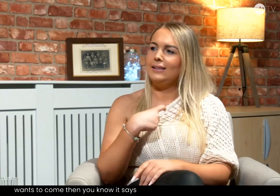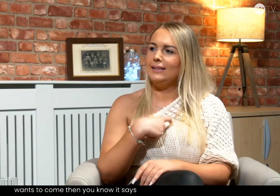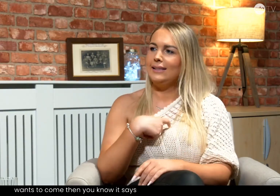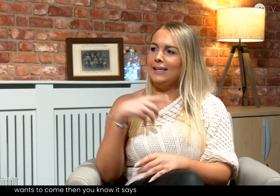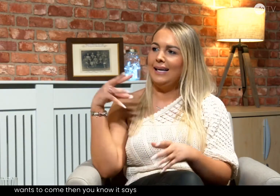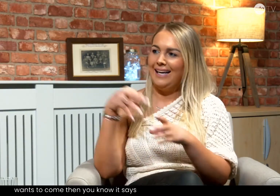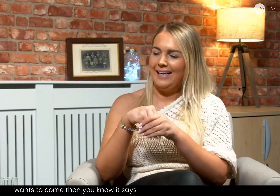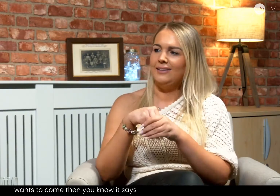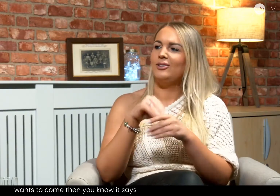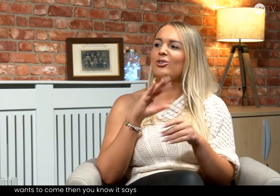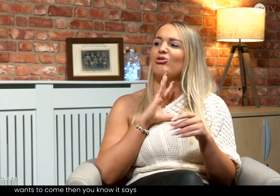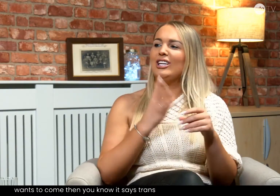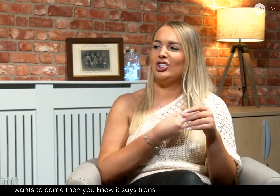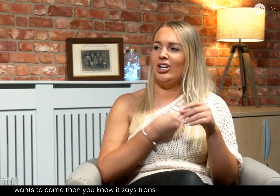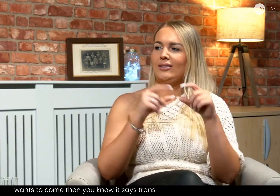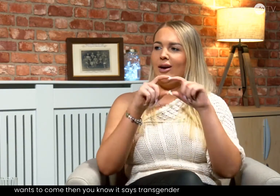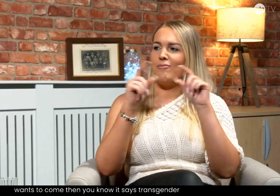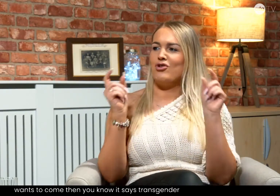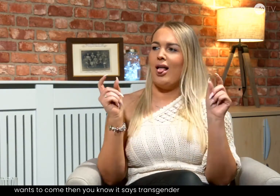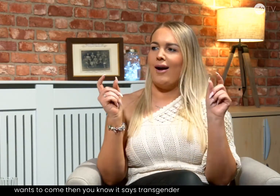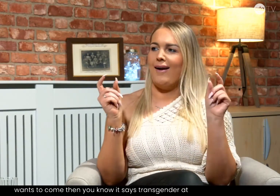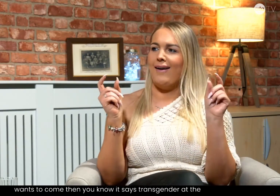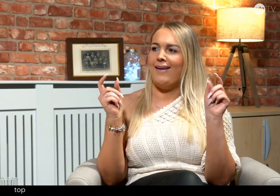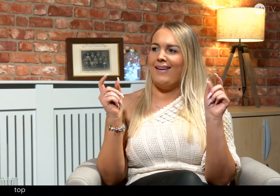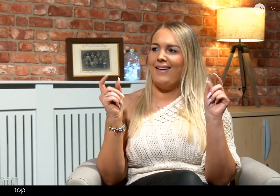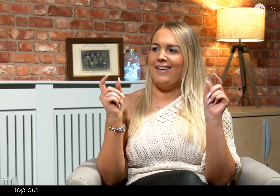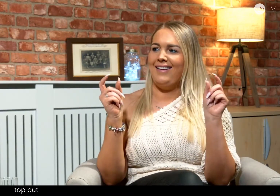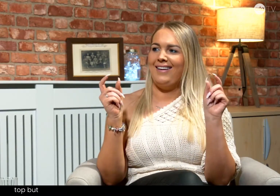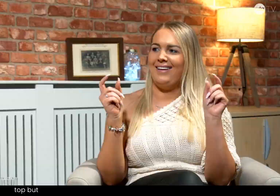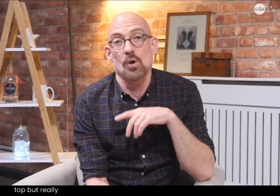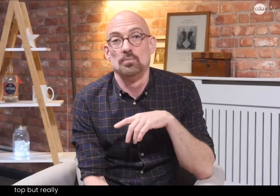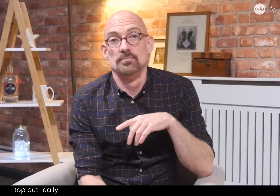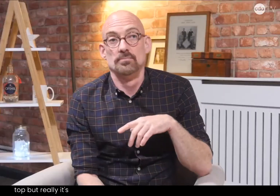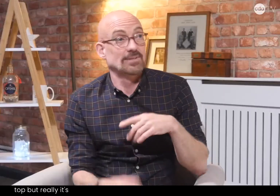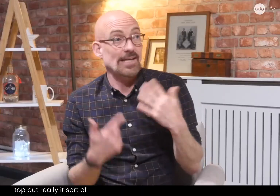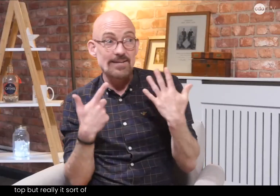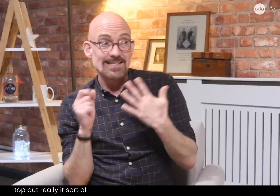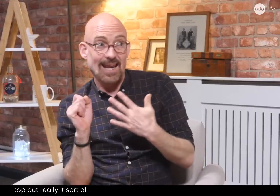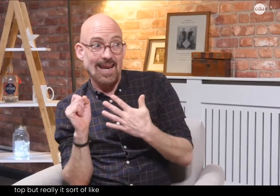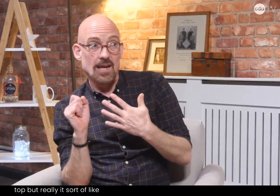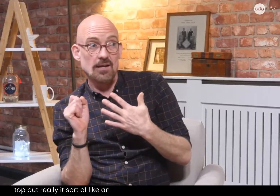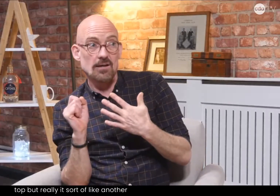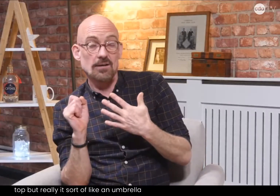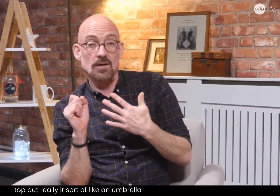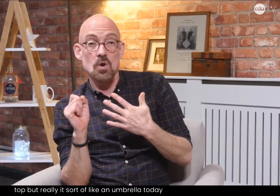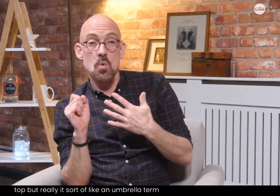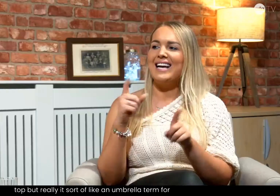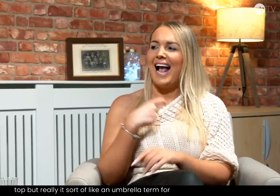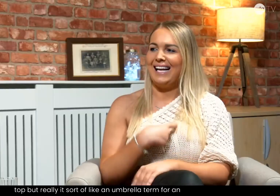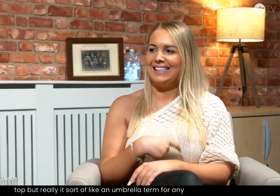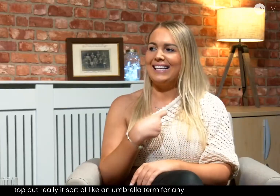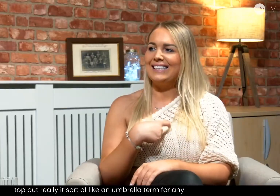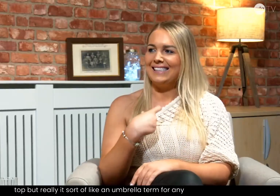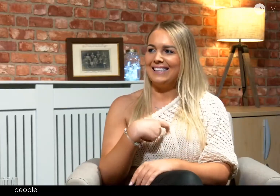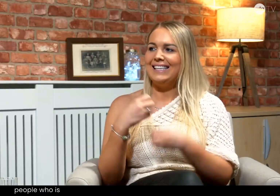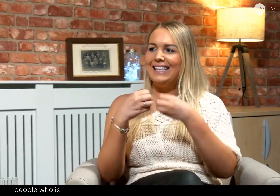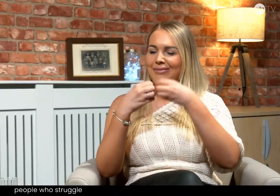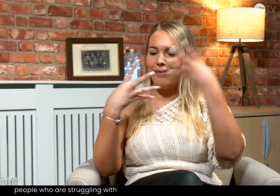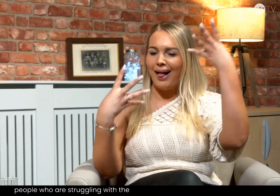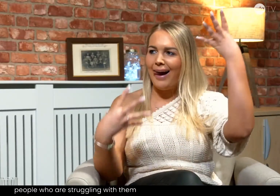transgender at the top, but really it's sort of like an umbrella term for any people who are struggling with their gender identity. So,